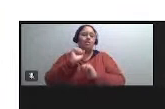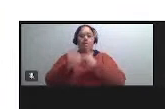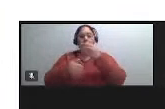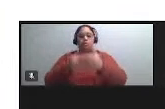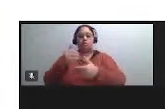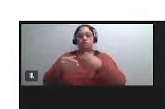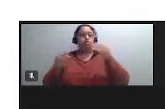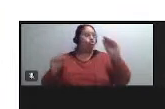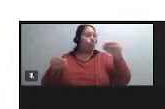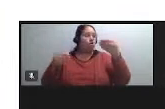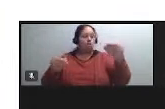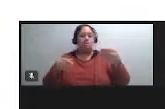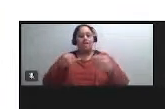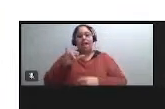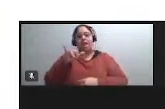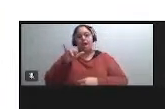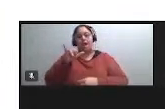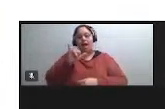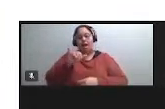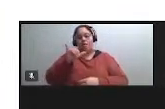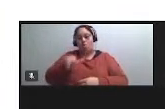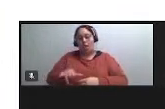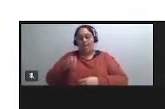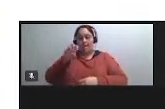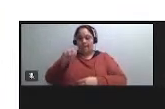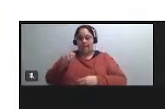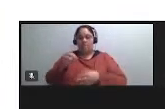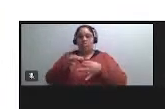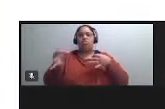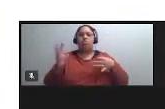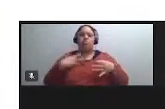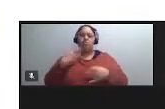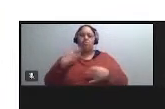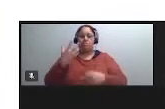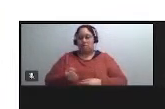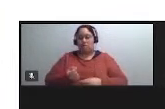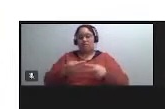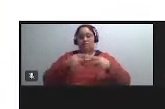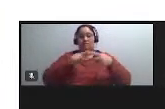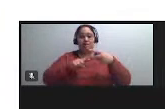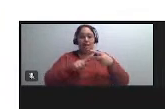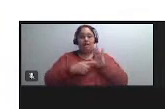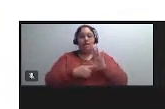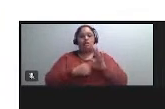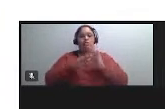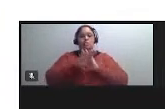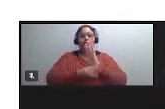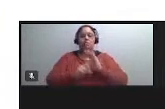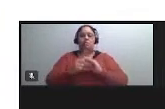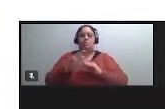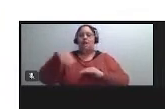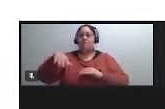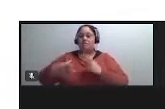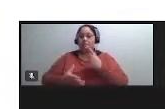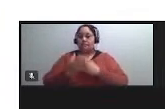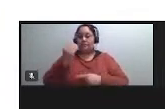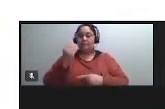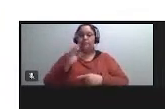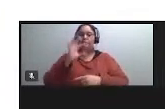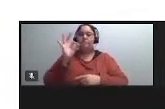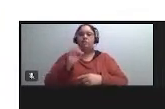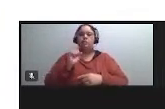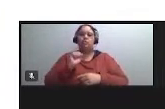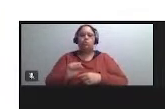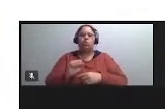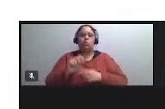documentation pertaining to the IYM was delayed. The second indicator in Program 1, which wasn't met, was the percentage